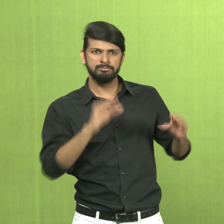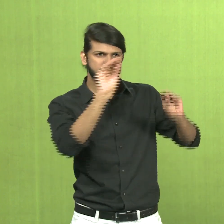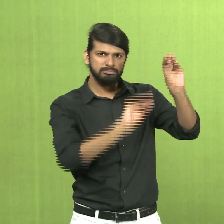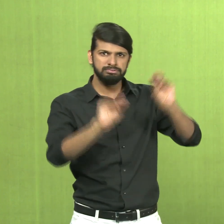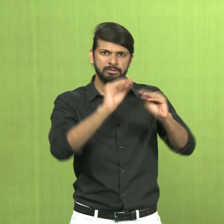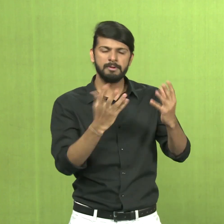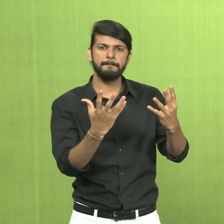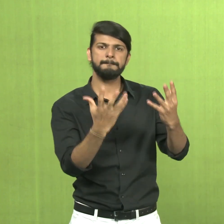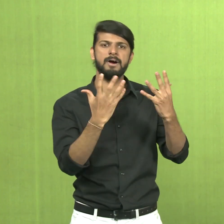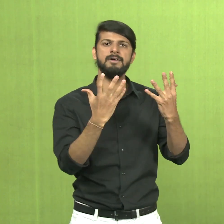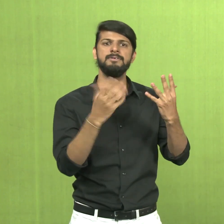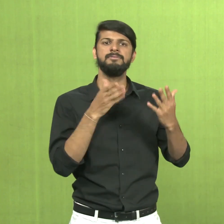pink and blue.